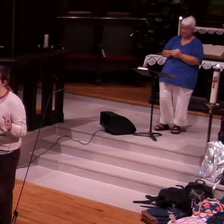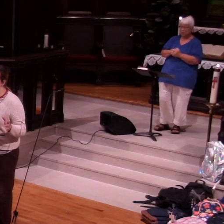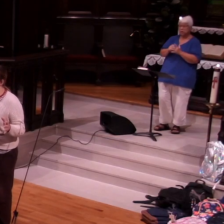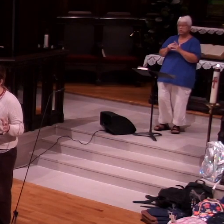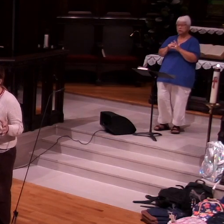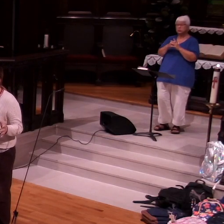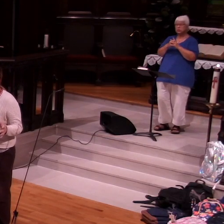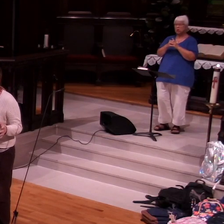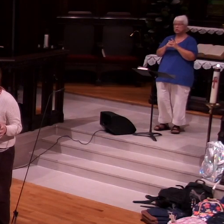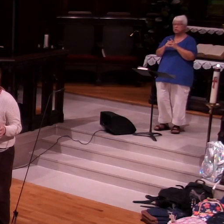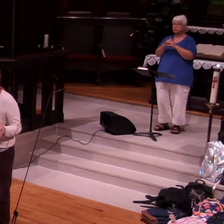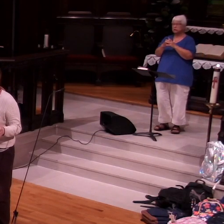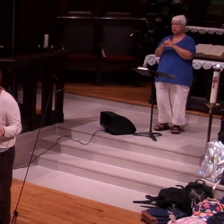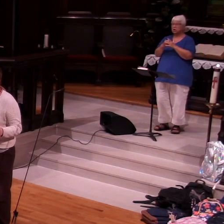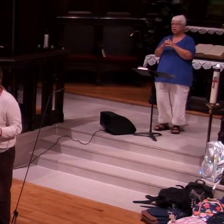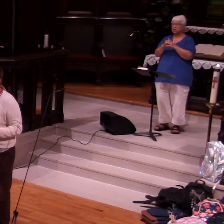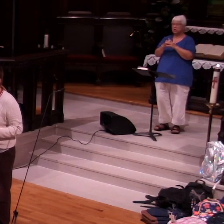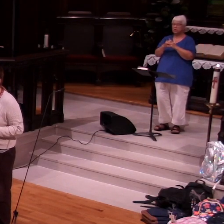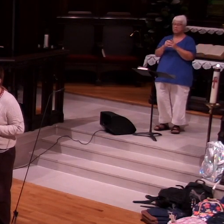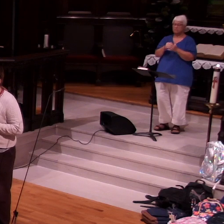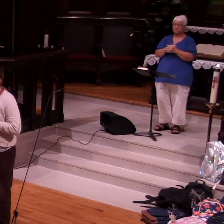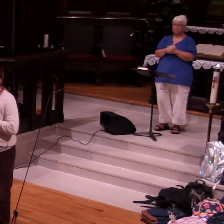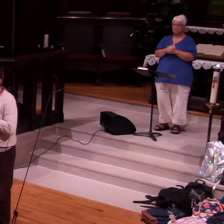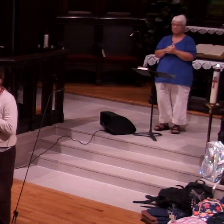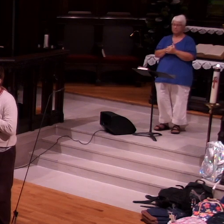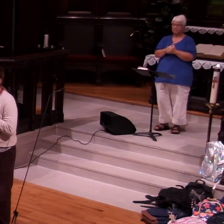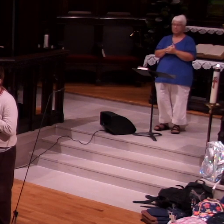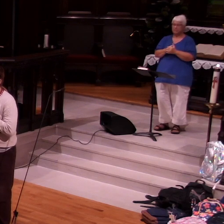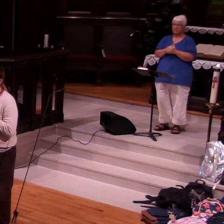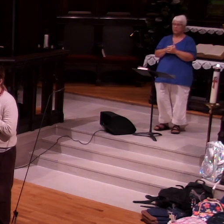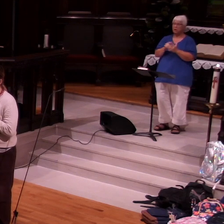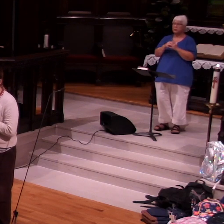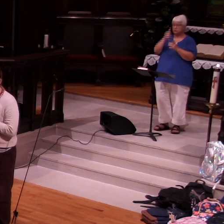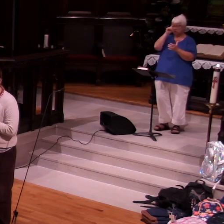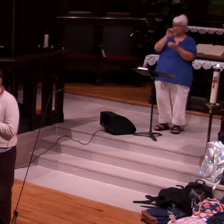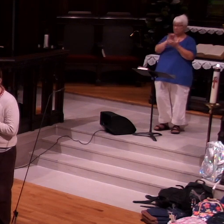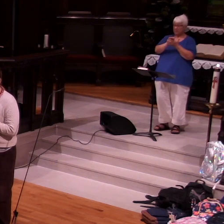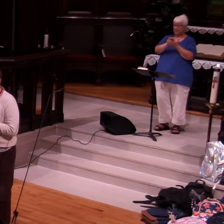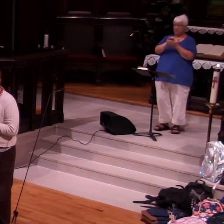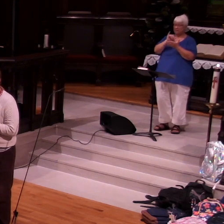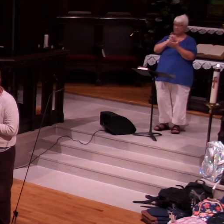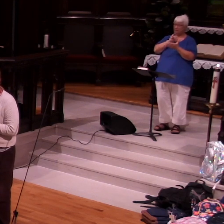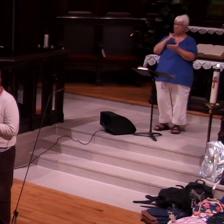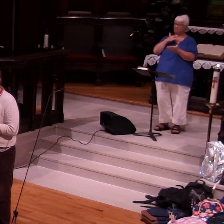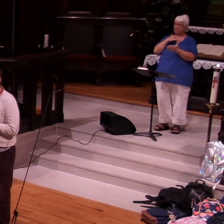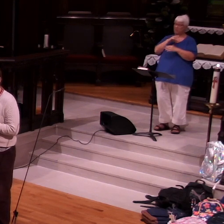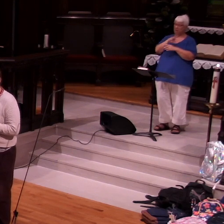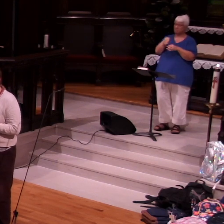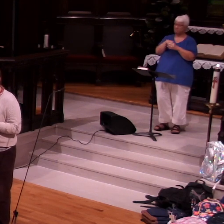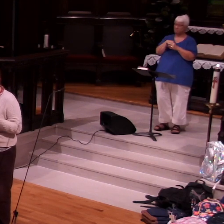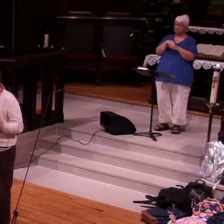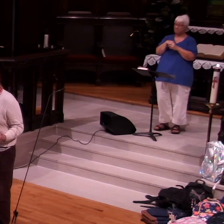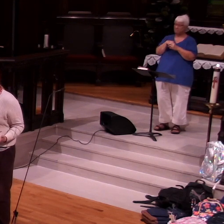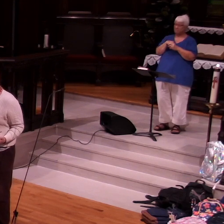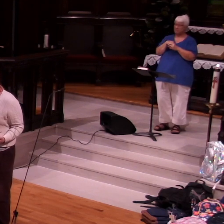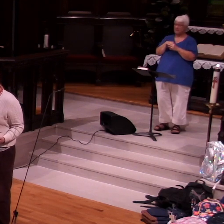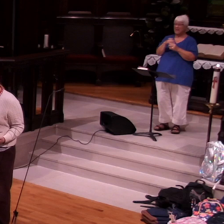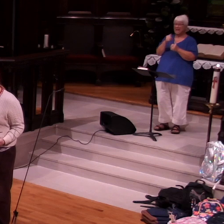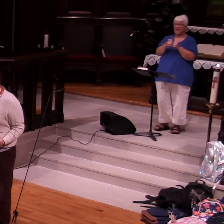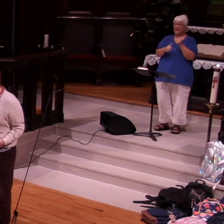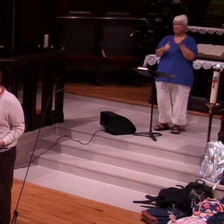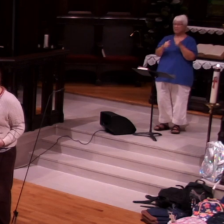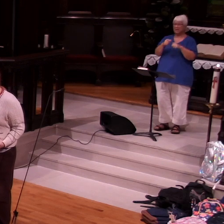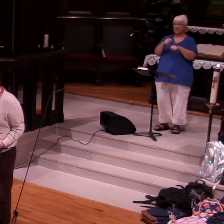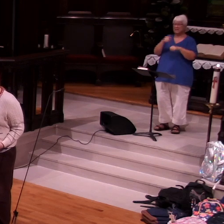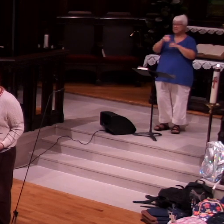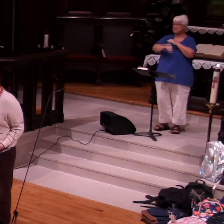Start with stars in our eyes. We start believing that we belong, but every sun